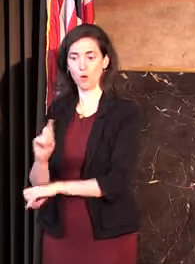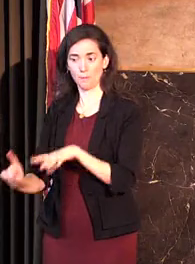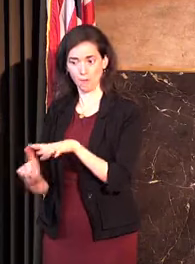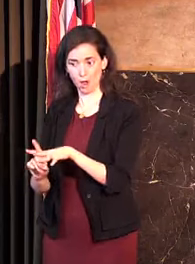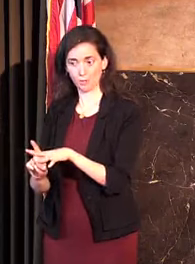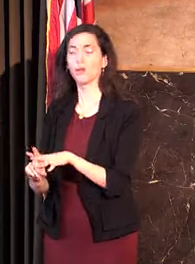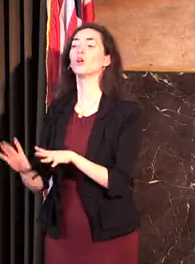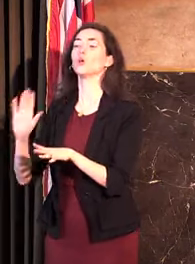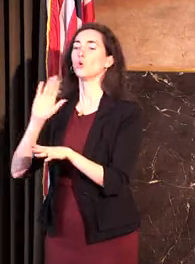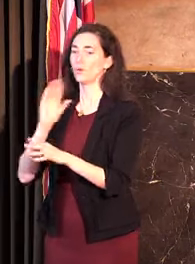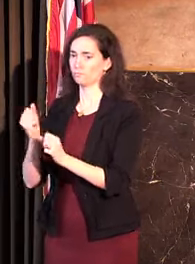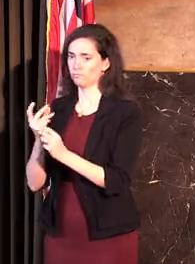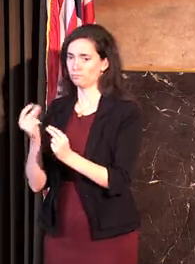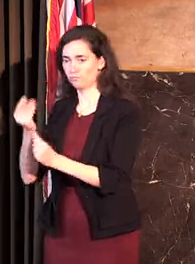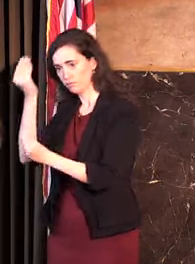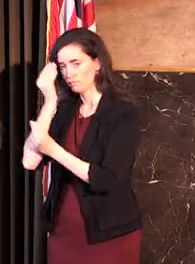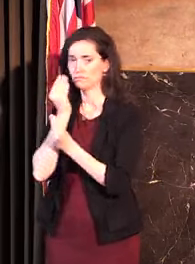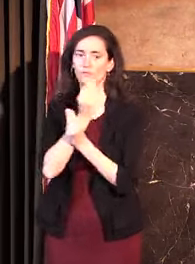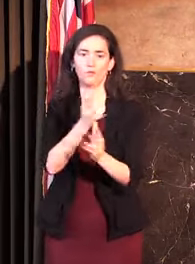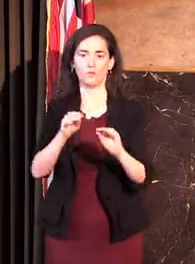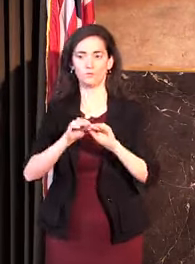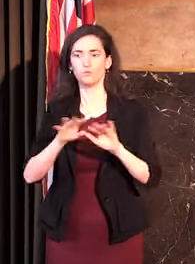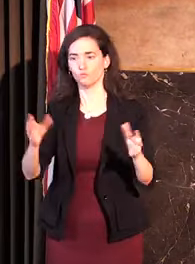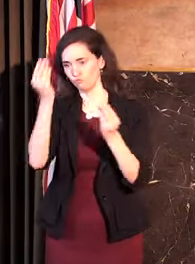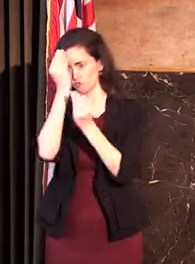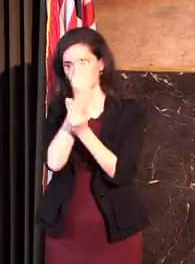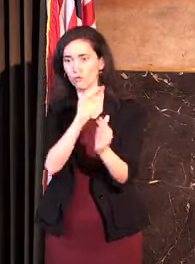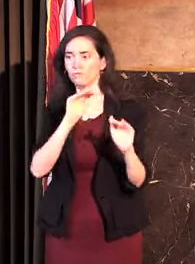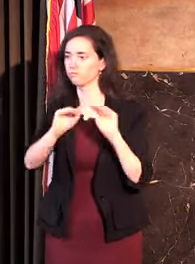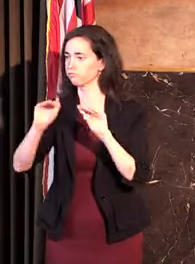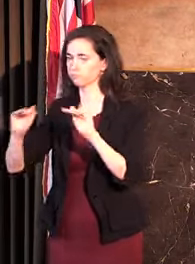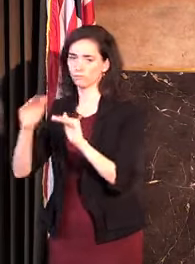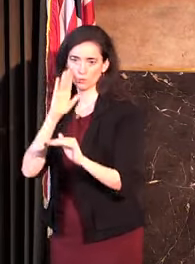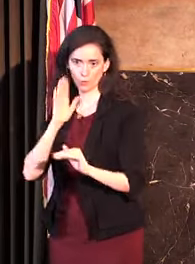of Louisiana know as much about that as possible.